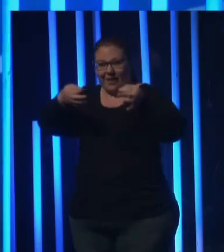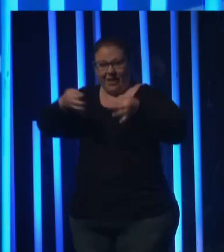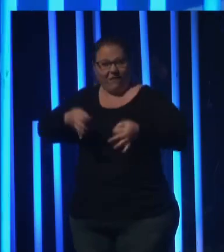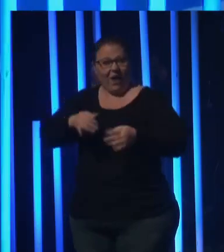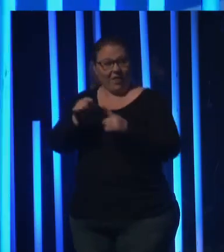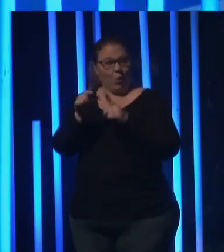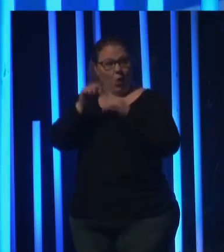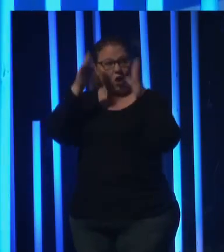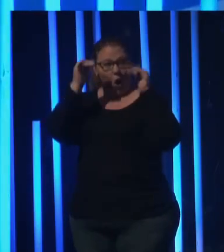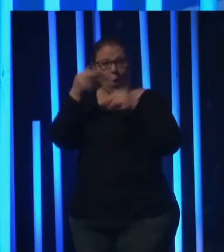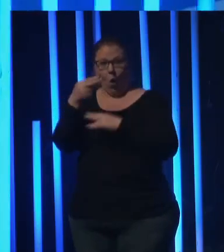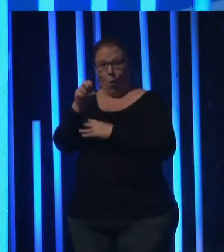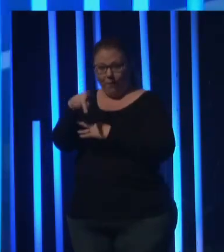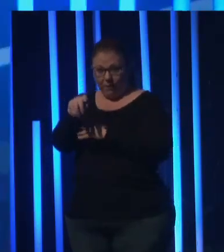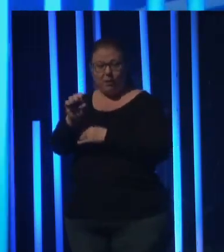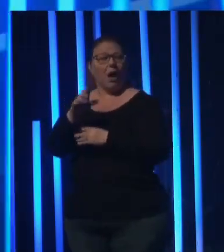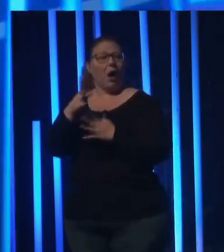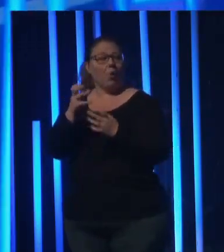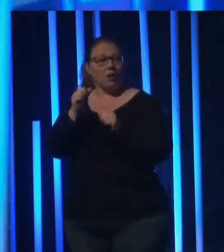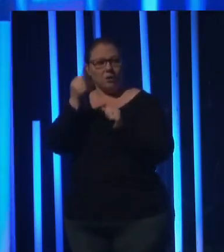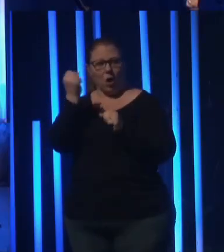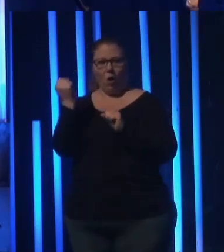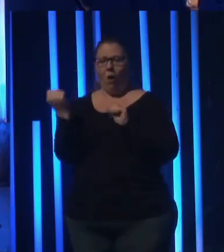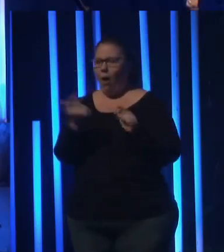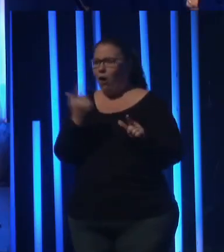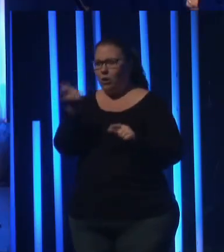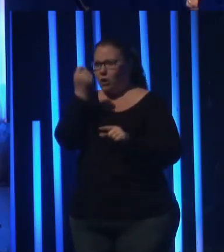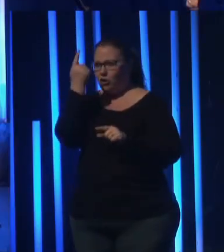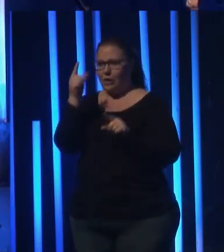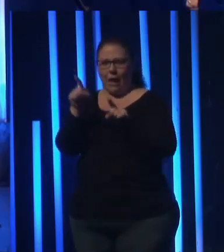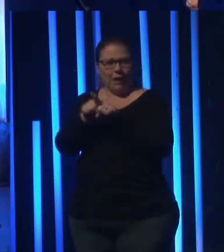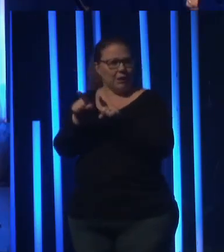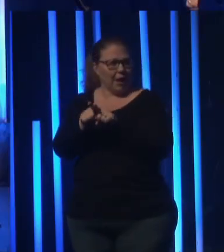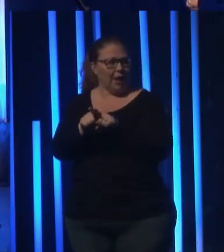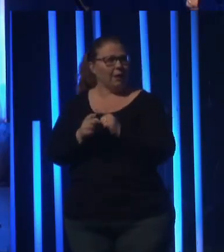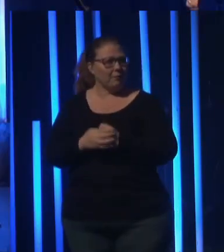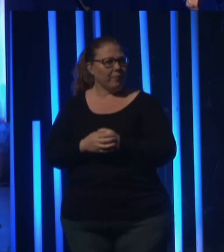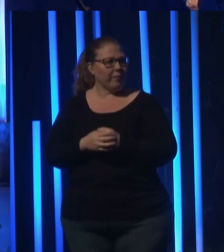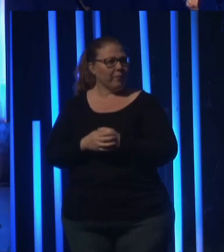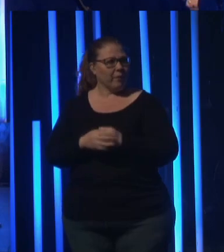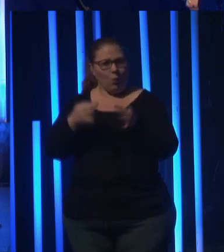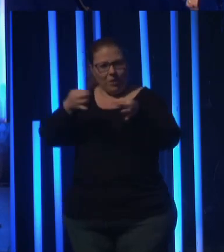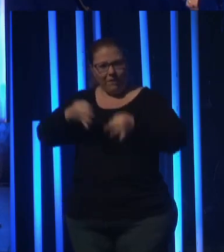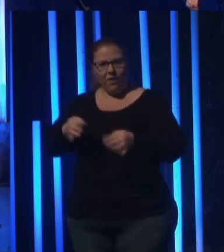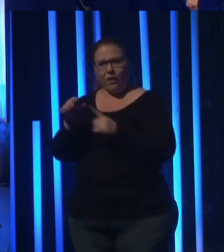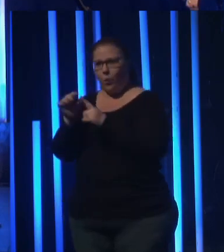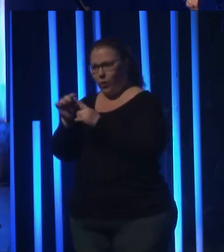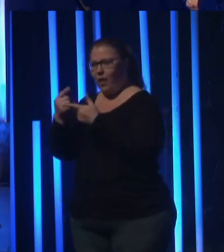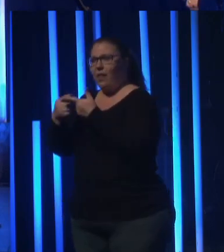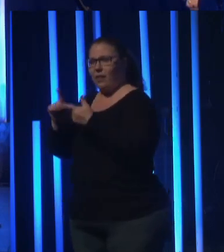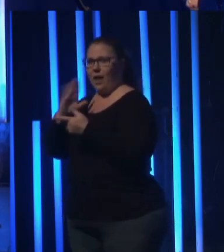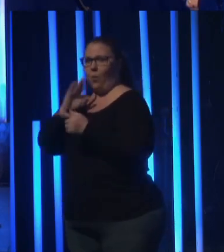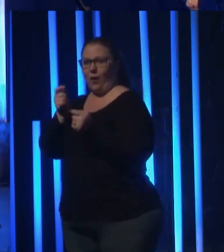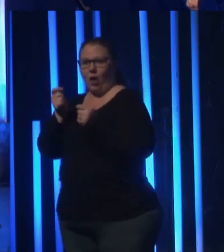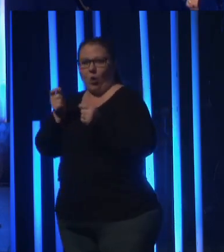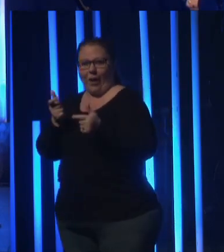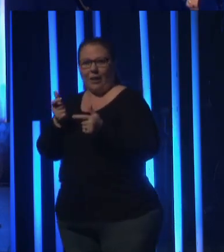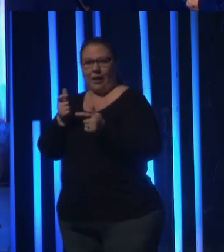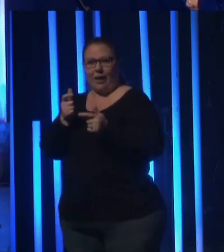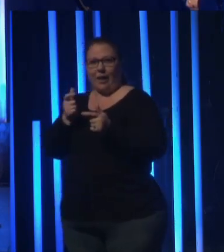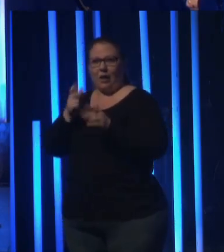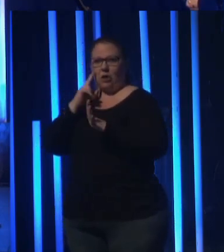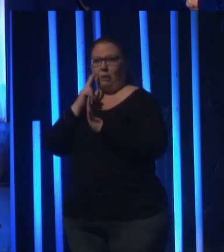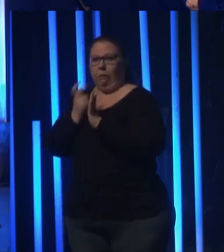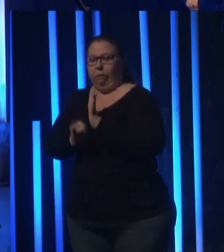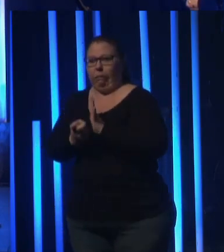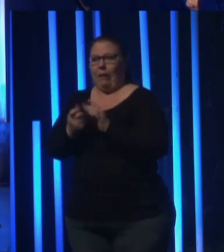I want us to all be on the same page. I want to define this word hope, and then I'm going to quickly just jump in and give you a